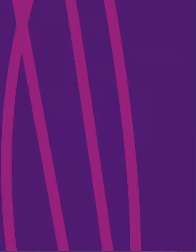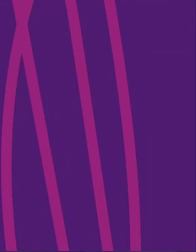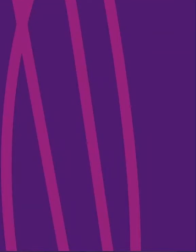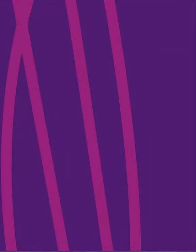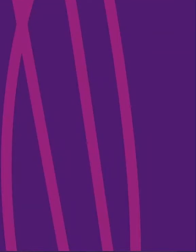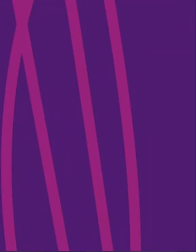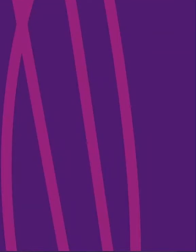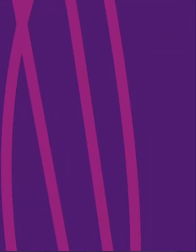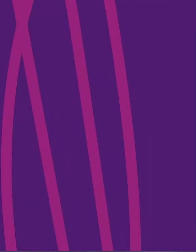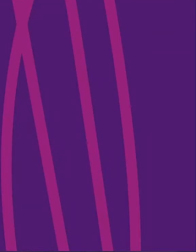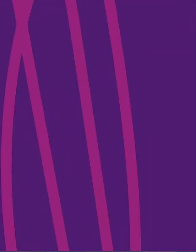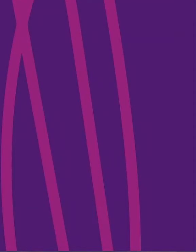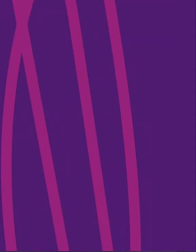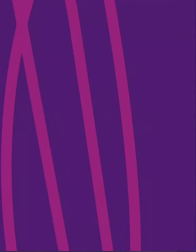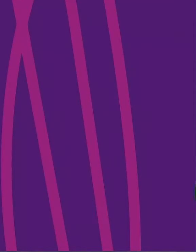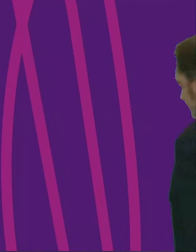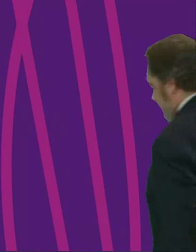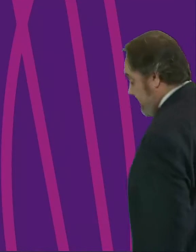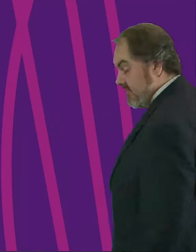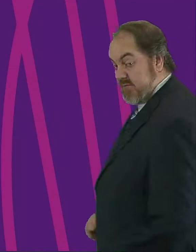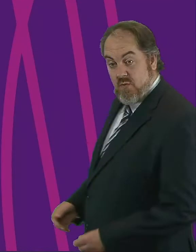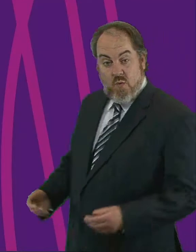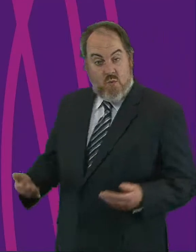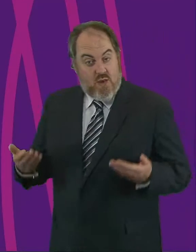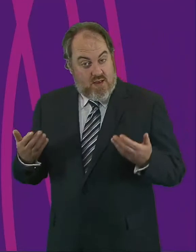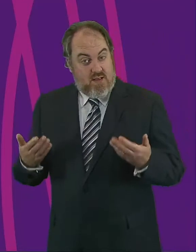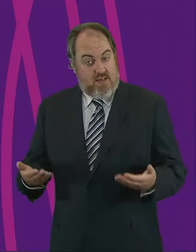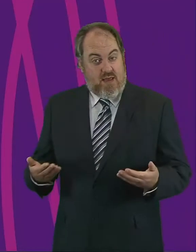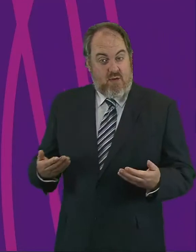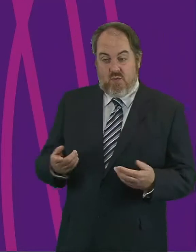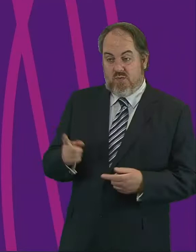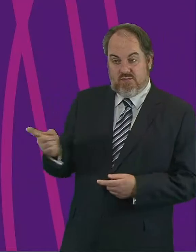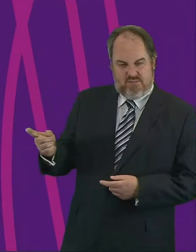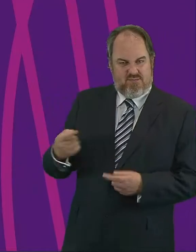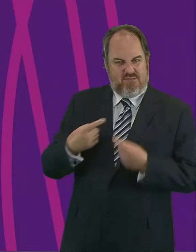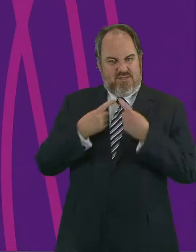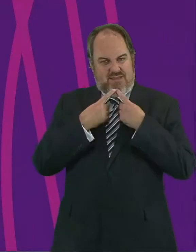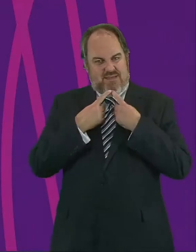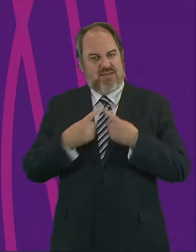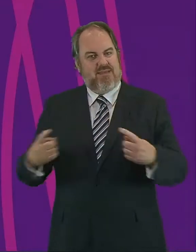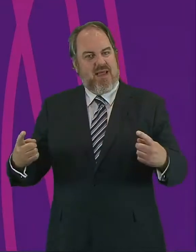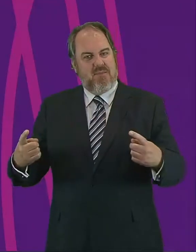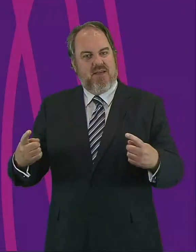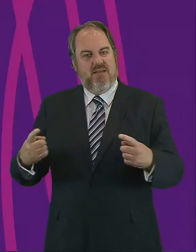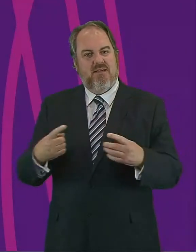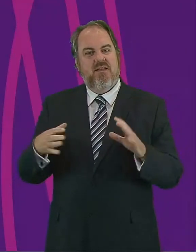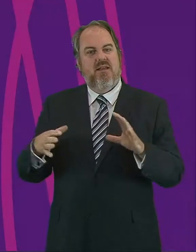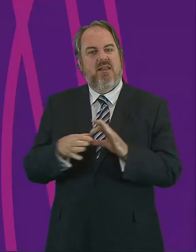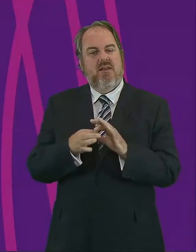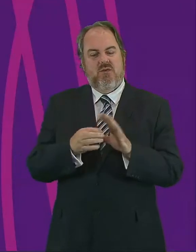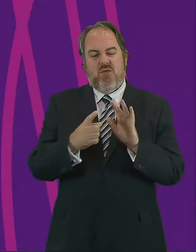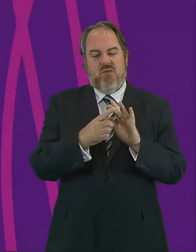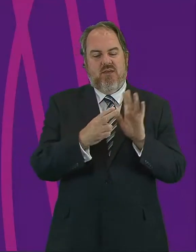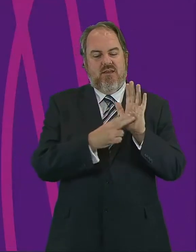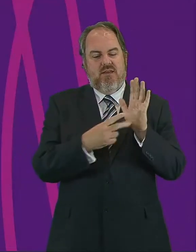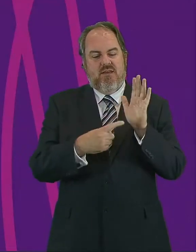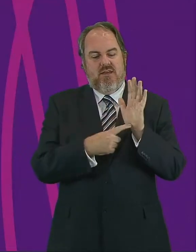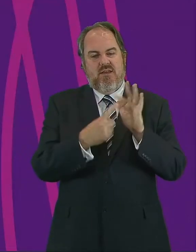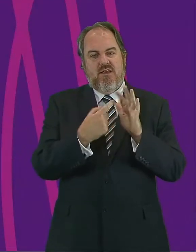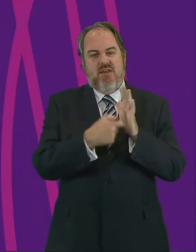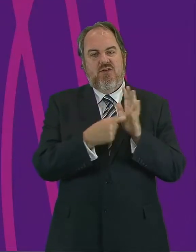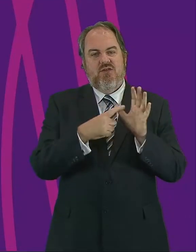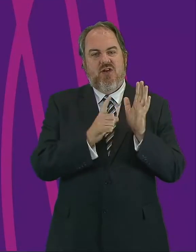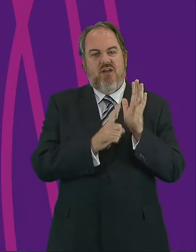Thank you. The next item of business is a statement by Michael Russell on the internal market. The Cabinet Secretary will take questions at the end of his statement, so there should be